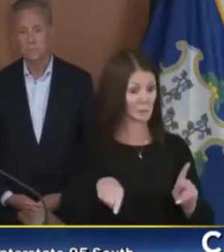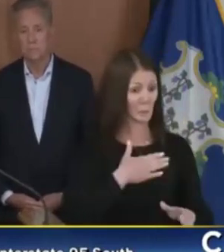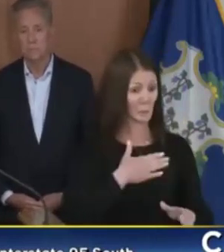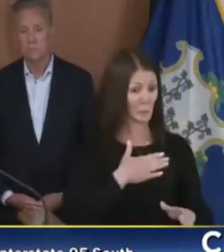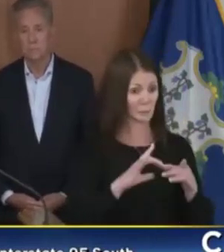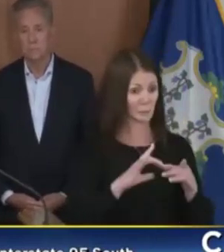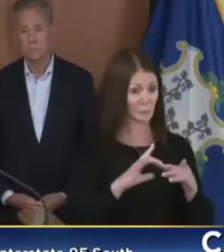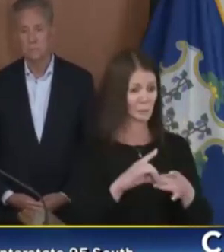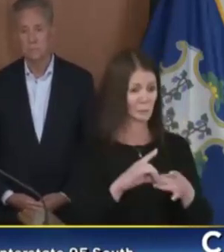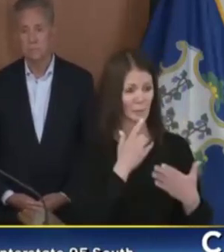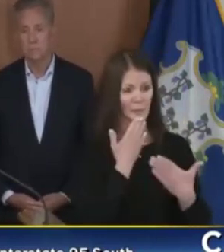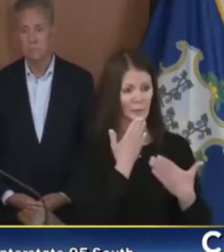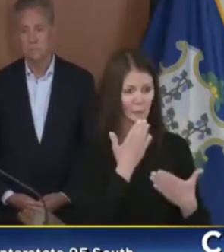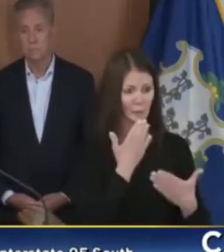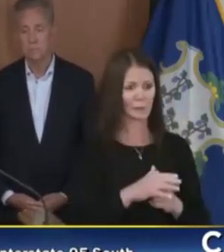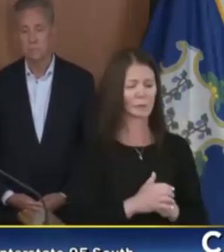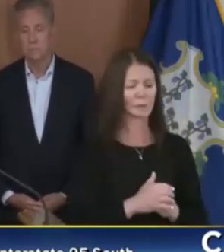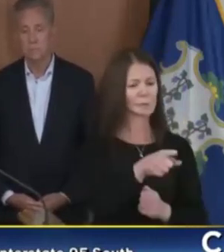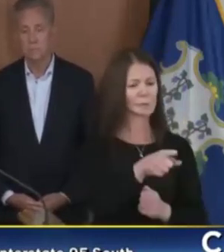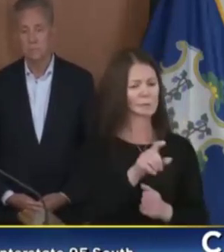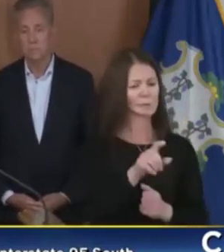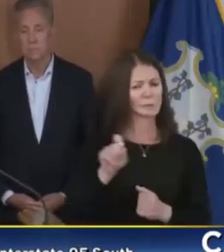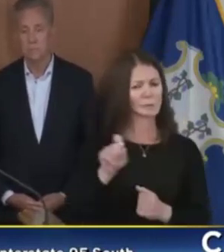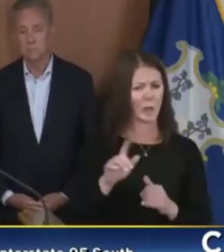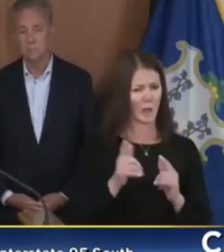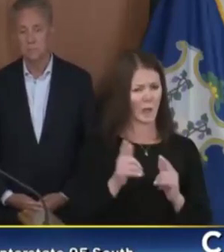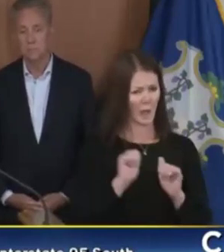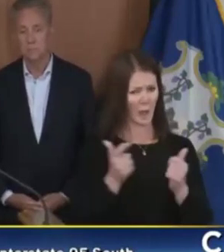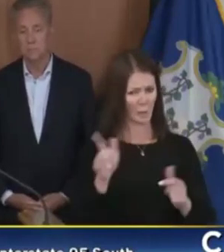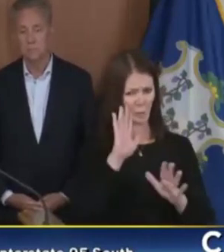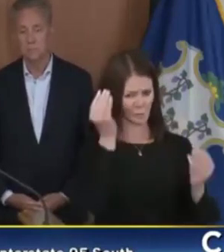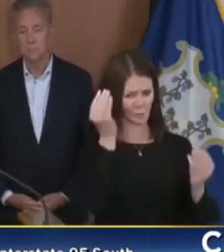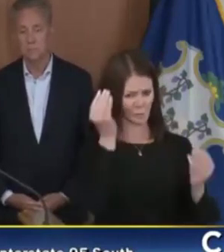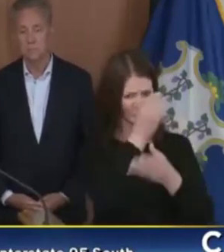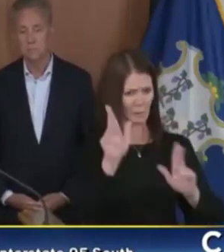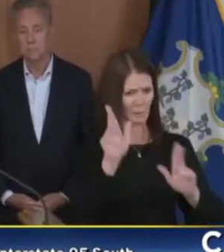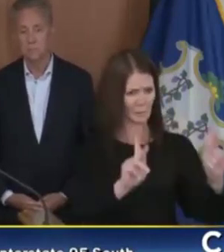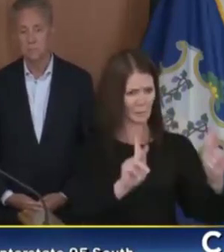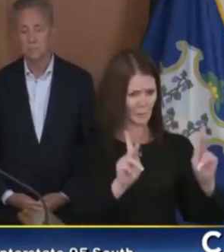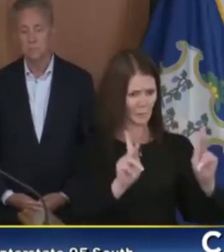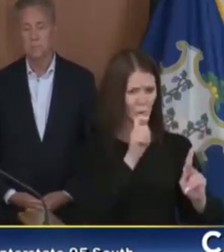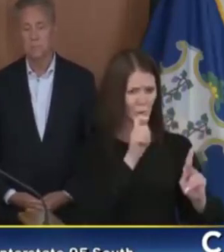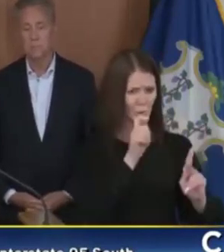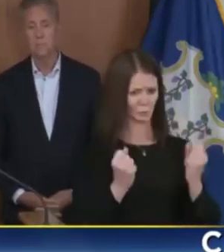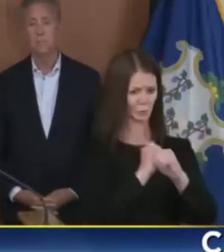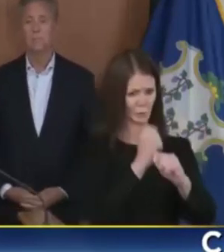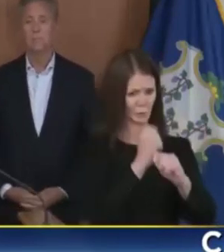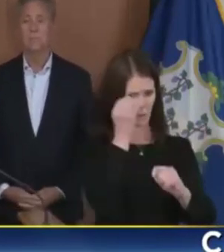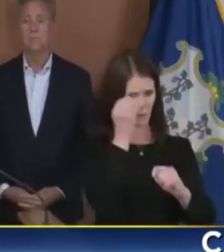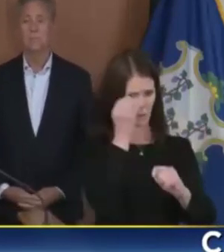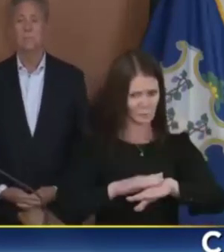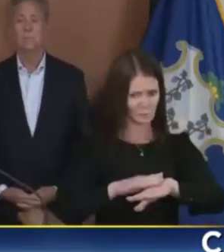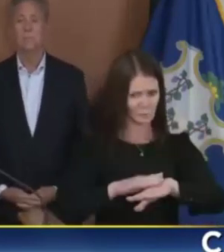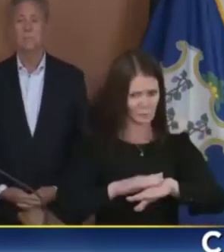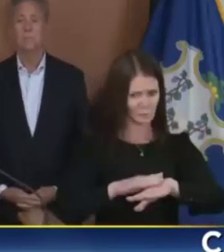word out about the truck diversion route, particularly since it's going to require people to take several routes starting in New York? I'm assuming there's cooperation with New York to